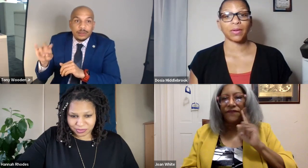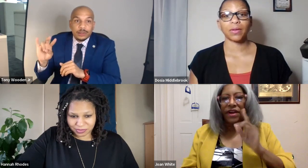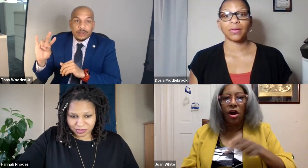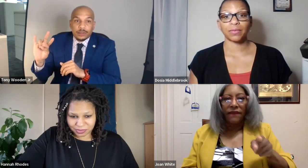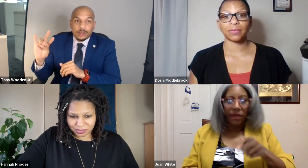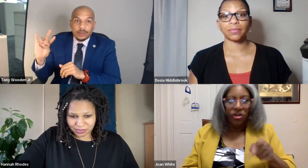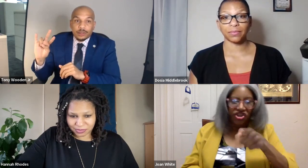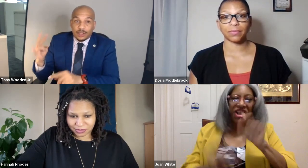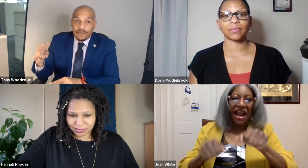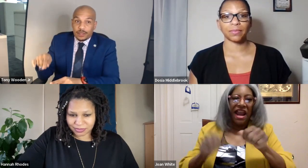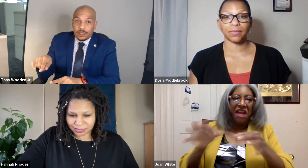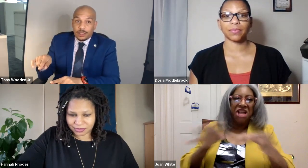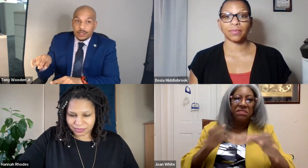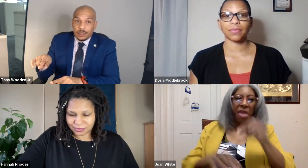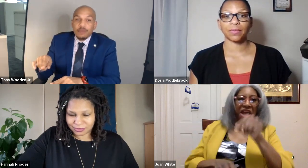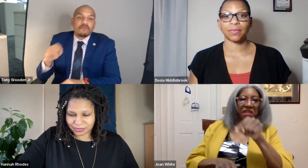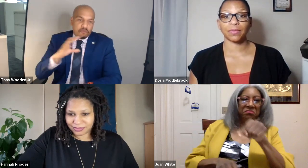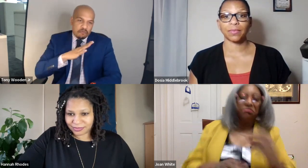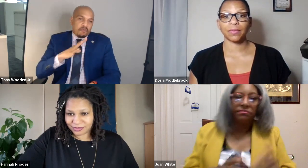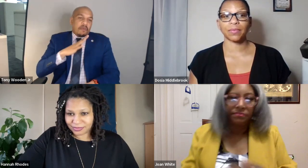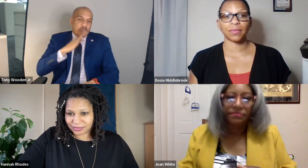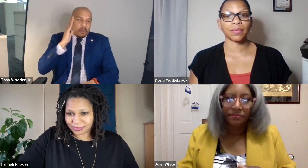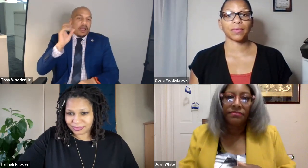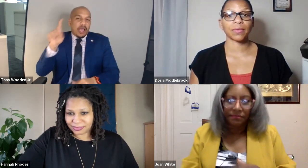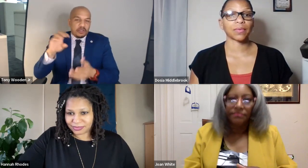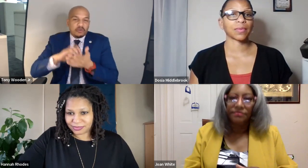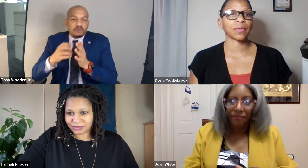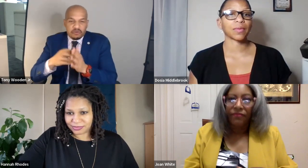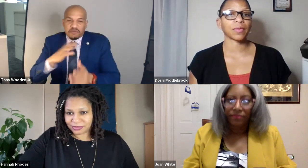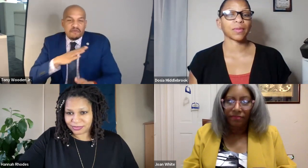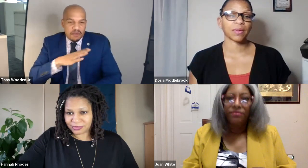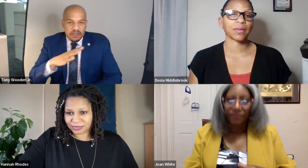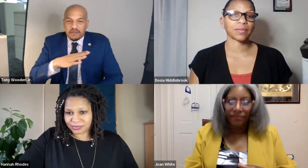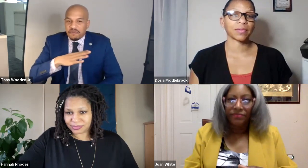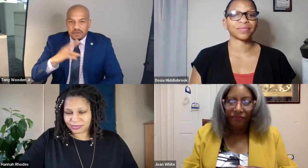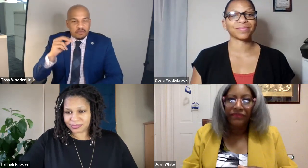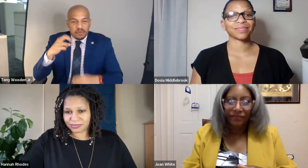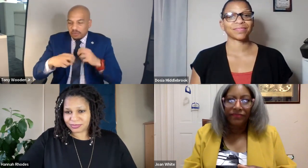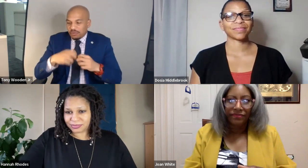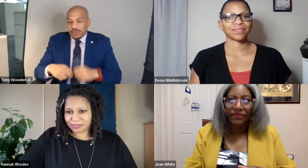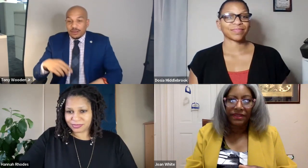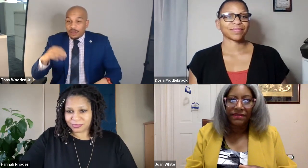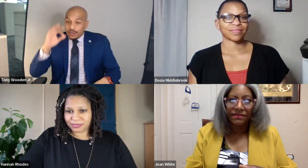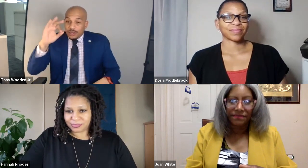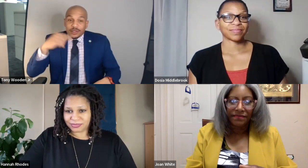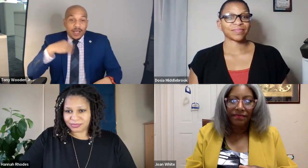her girl, she's deaf, hard of hearing. She can explain a little bit more about that, and I'll ask Cookie for sure.